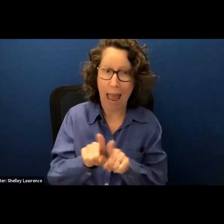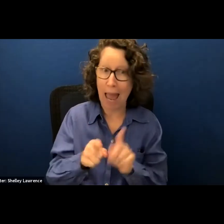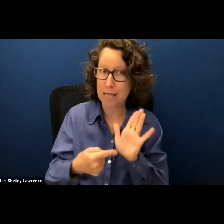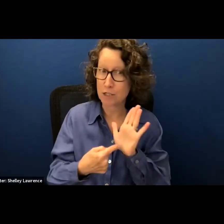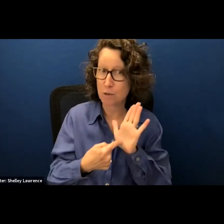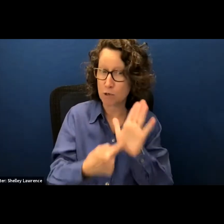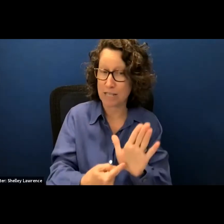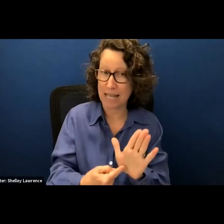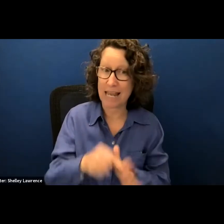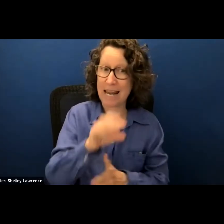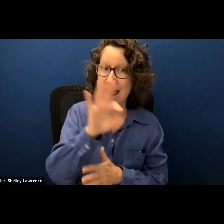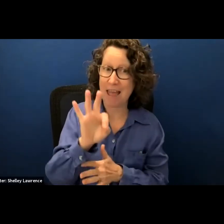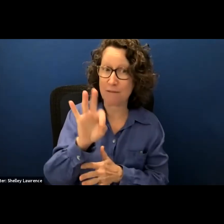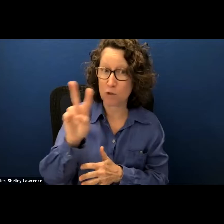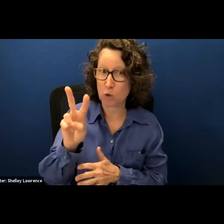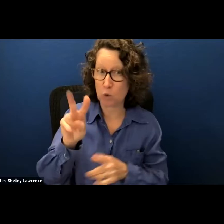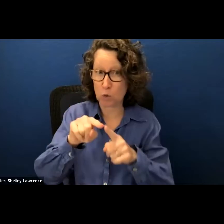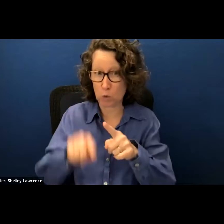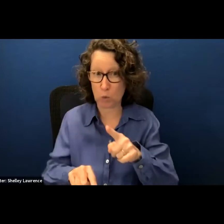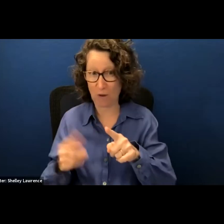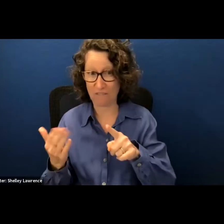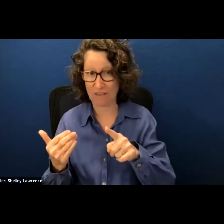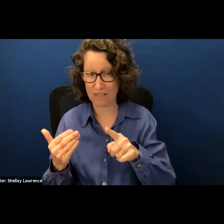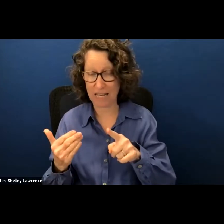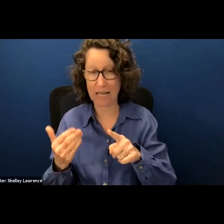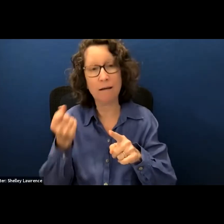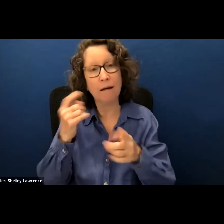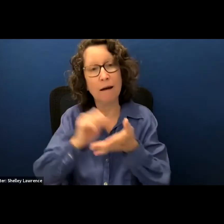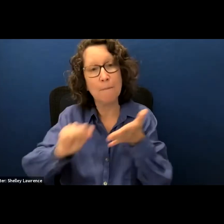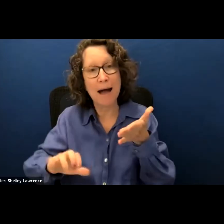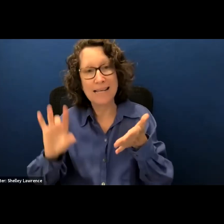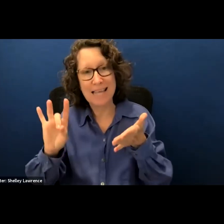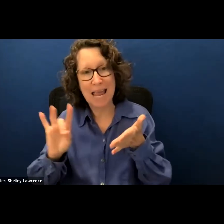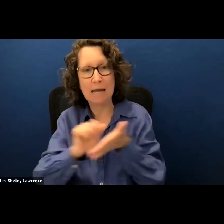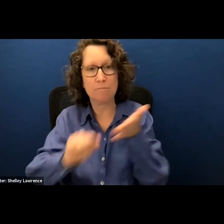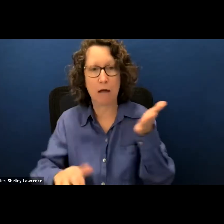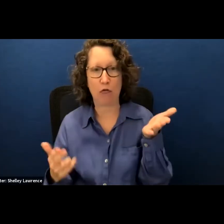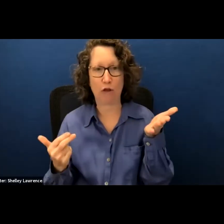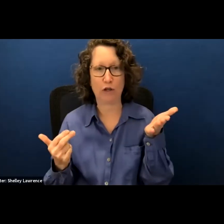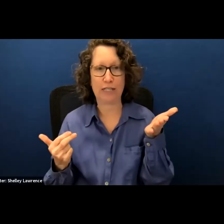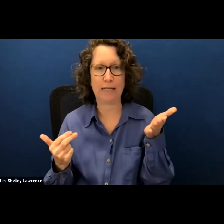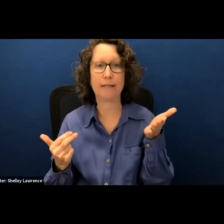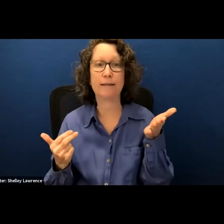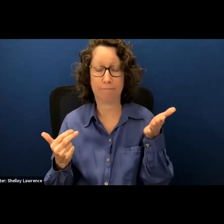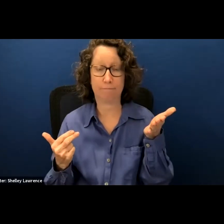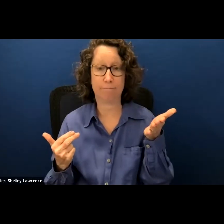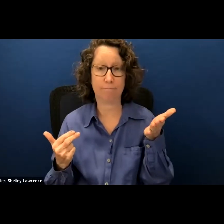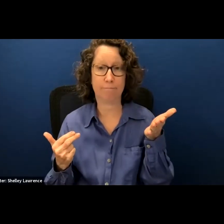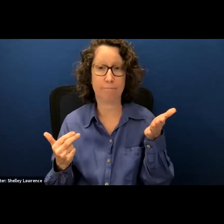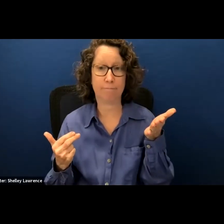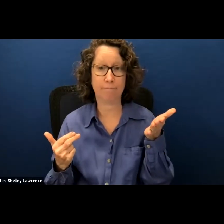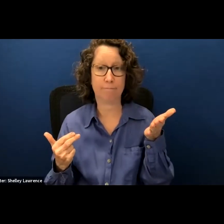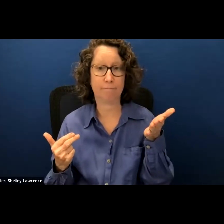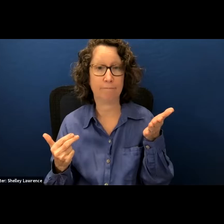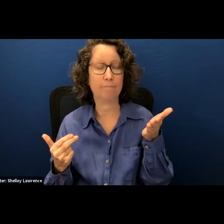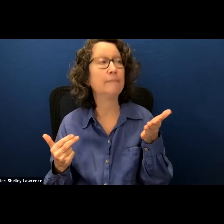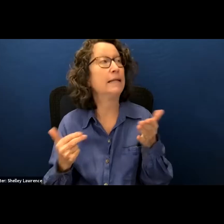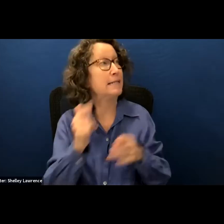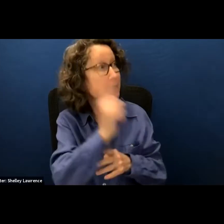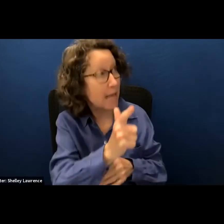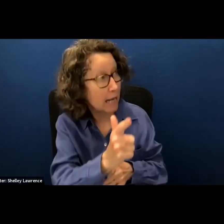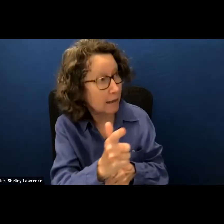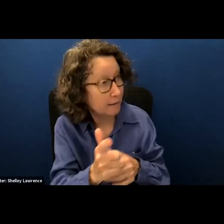presented, F2 to 15, minus number 8 and number 13. Okay, may I have a